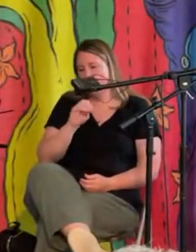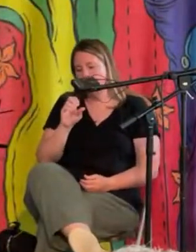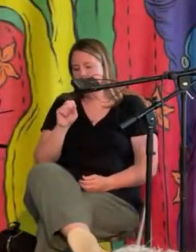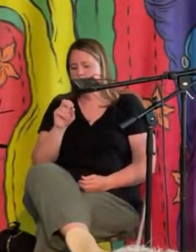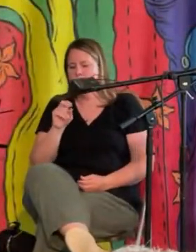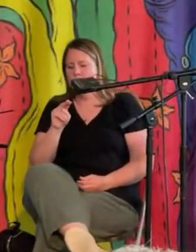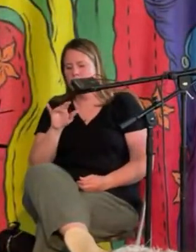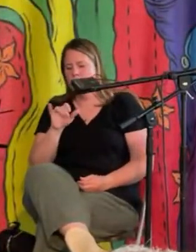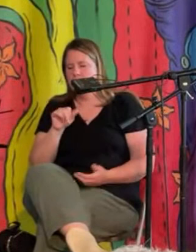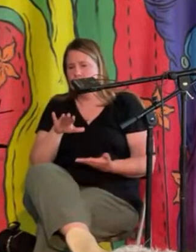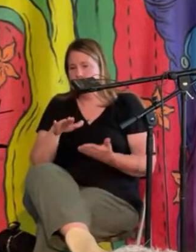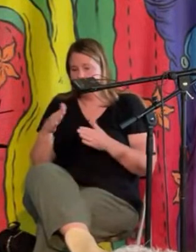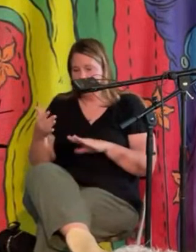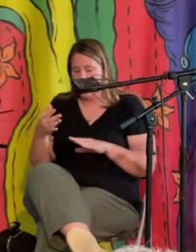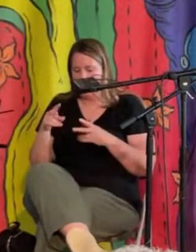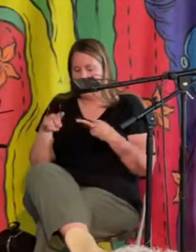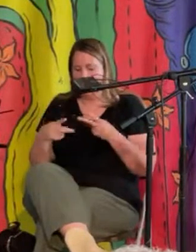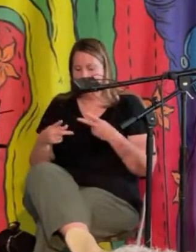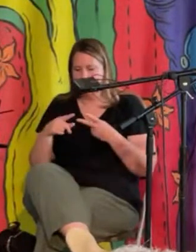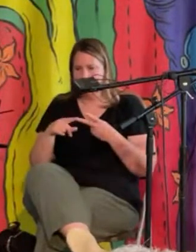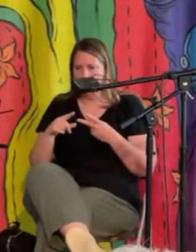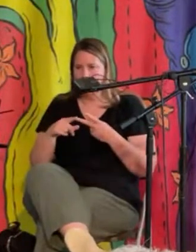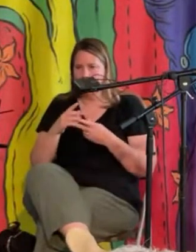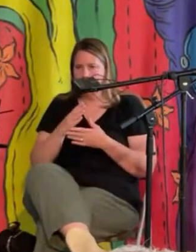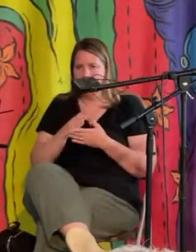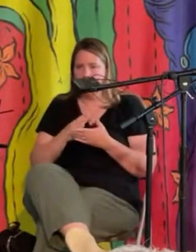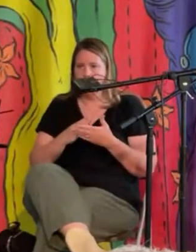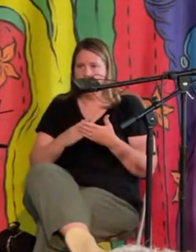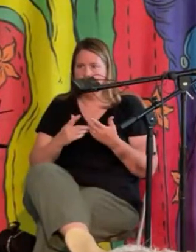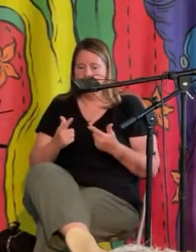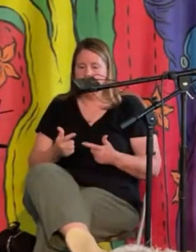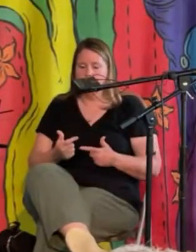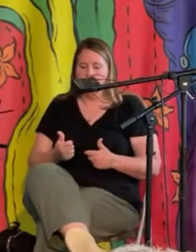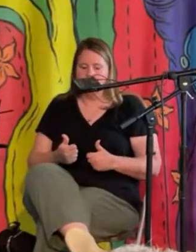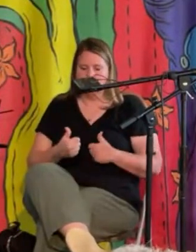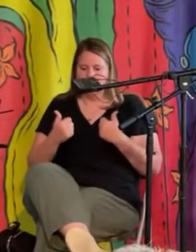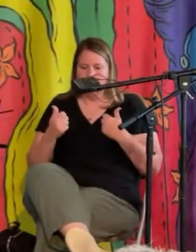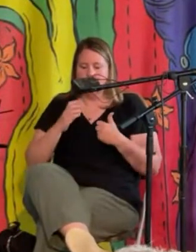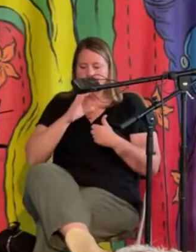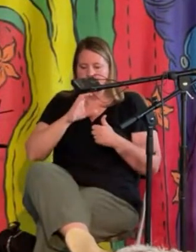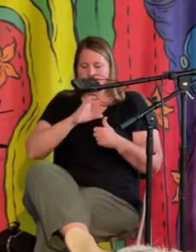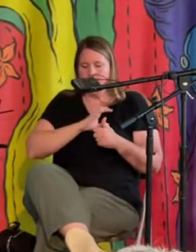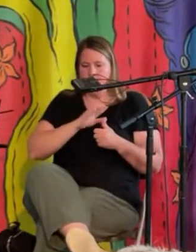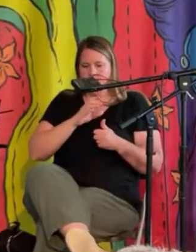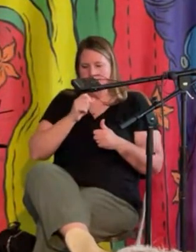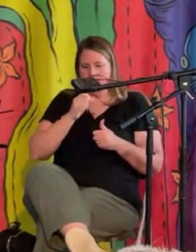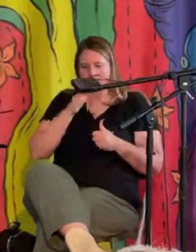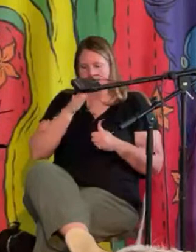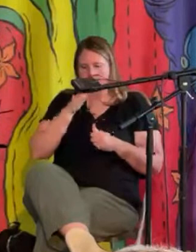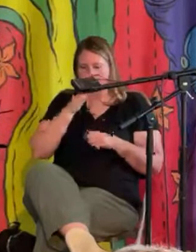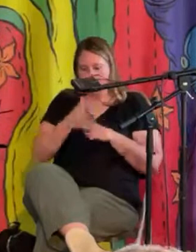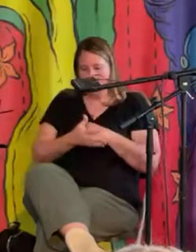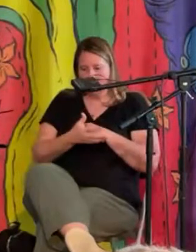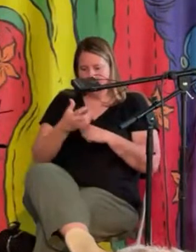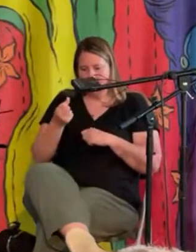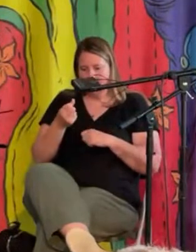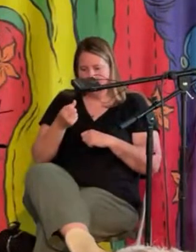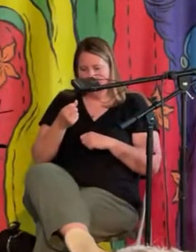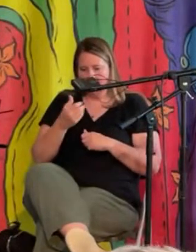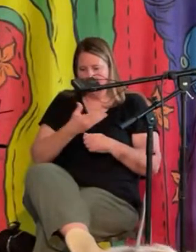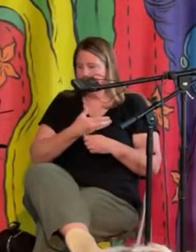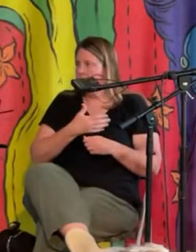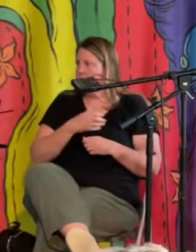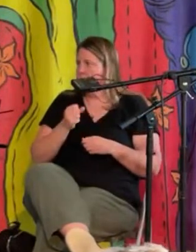In the second part of the book, there is a larger-than-life character, Mama Gaia, who steals the baby so that the baby survives.